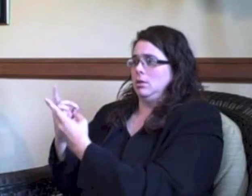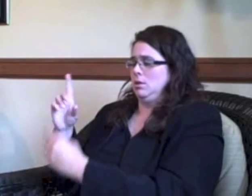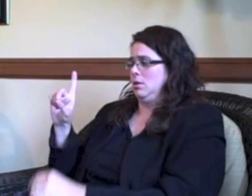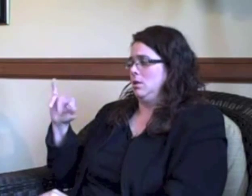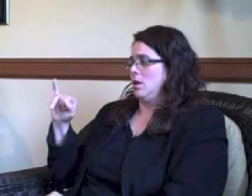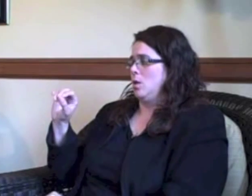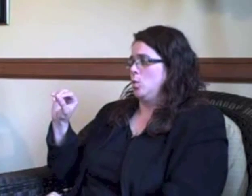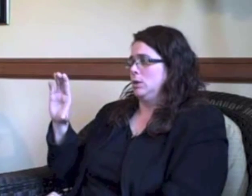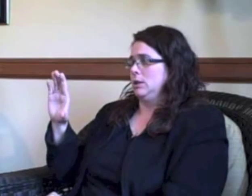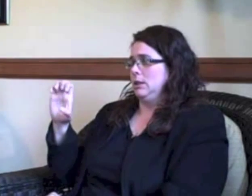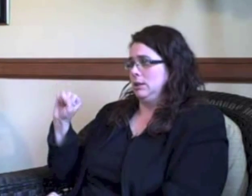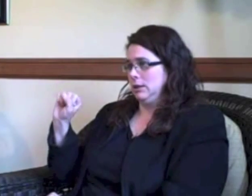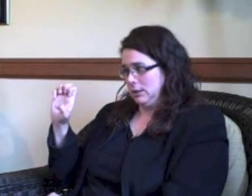diocese.